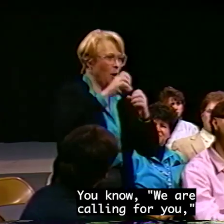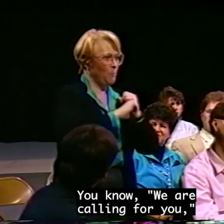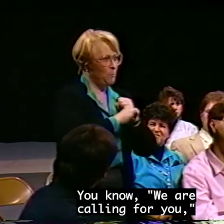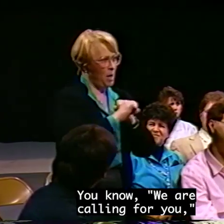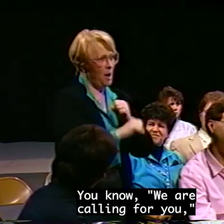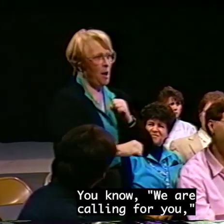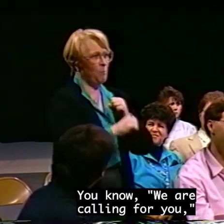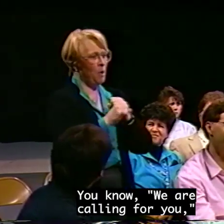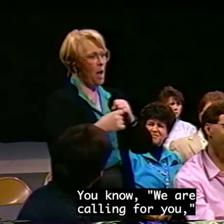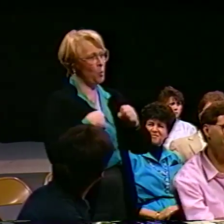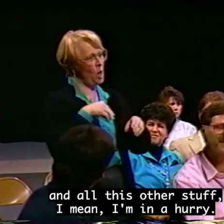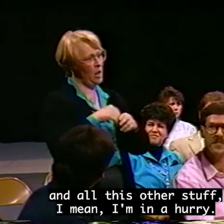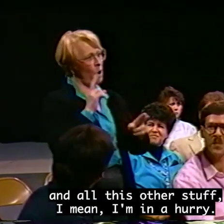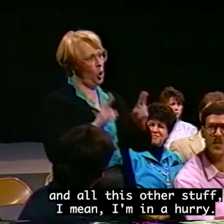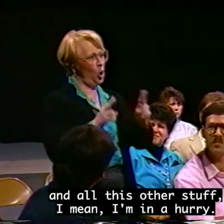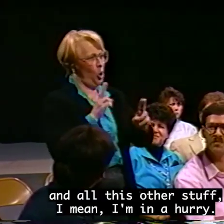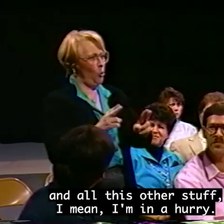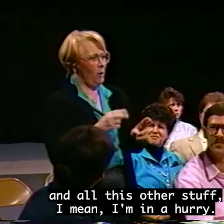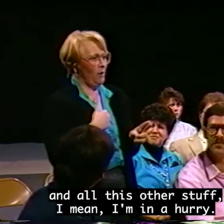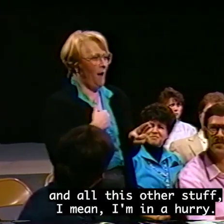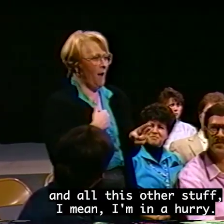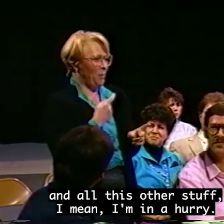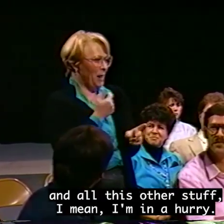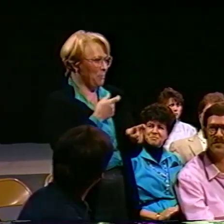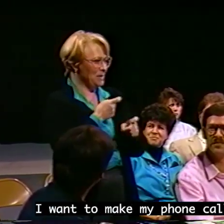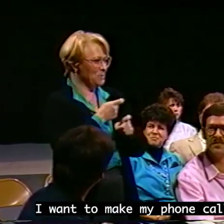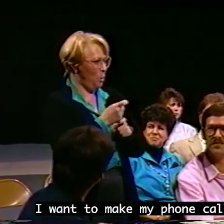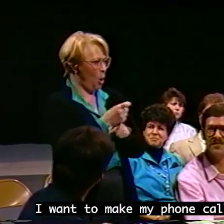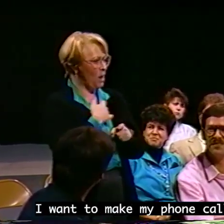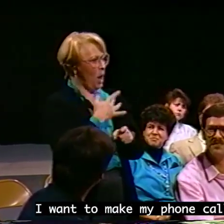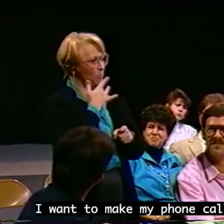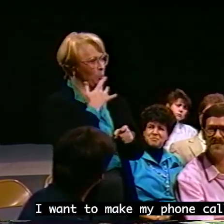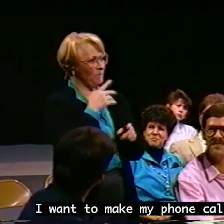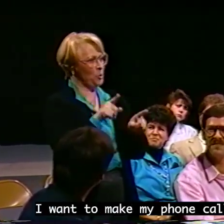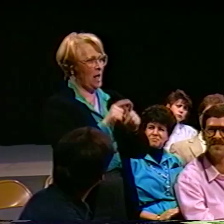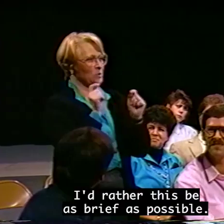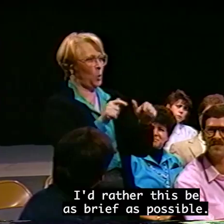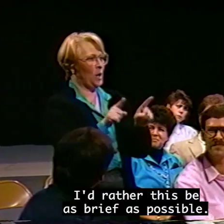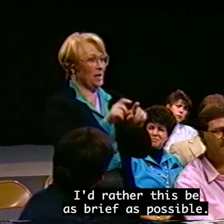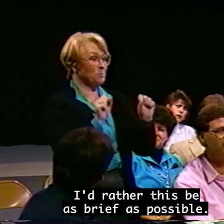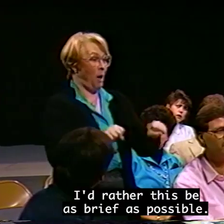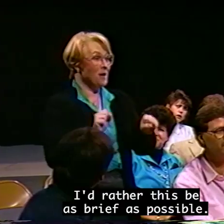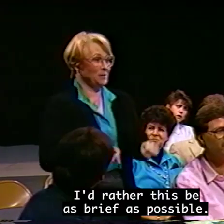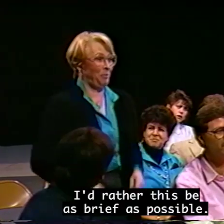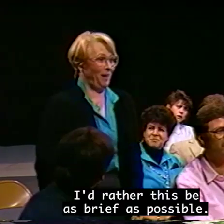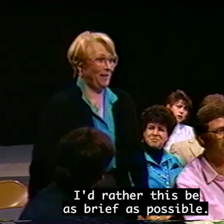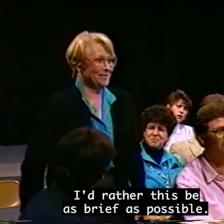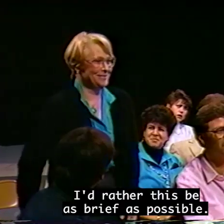We are calling for you and all this other stuff. I mean, I'm in a hurry. I want to make my phone call. I'd rather this be as brief as